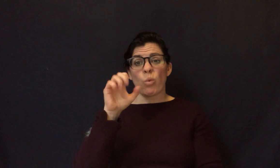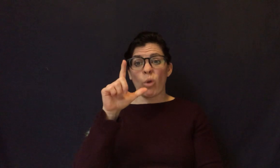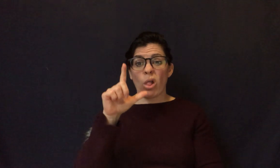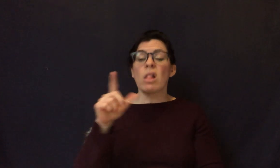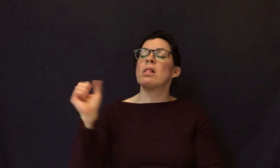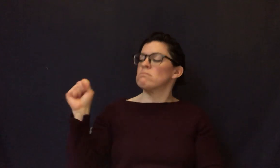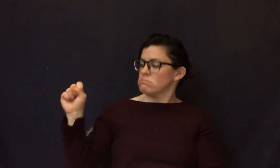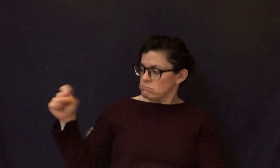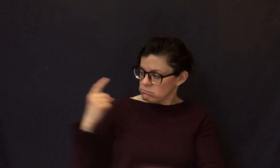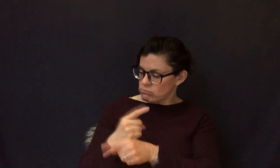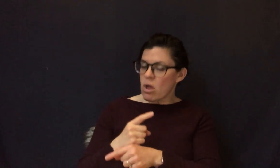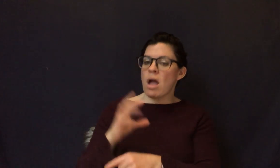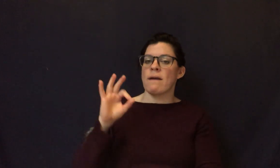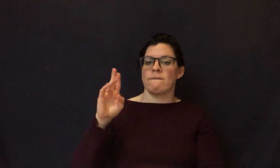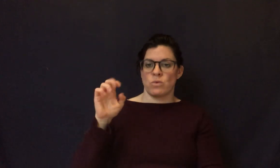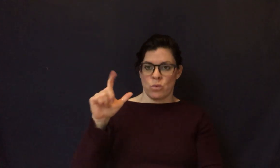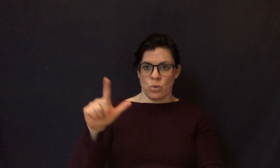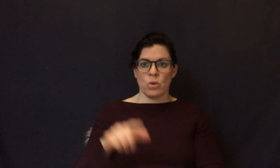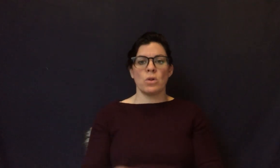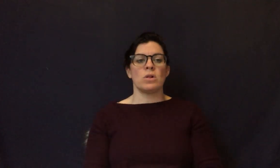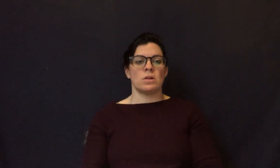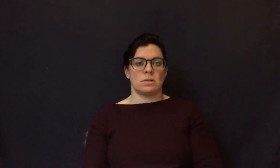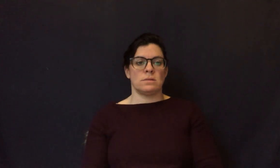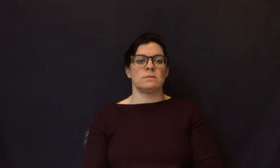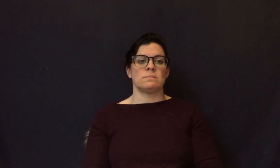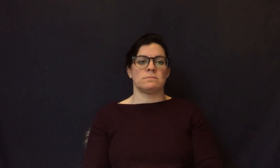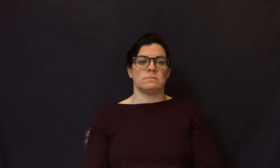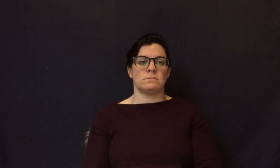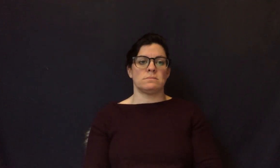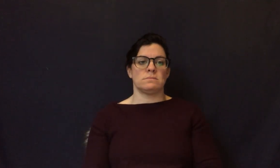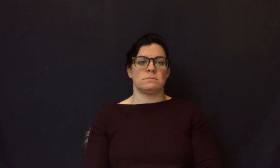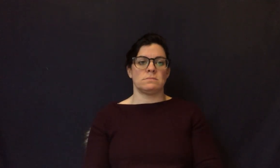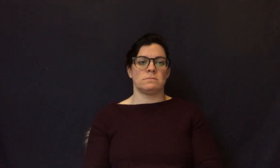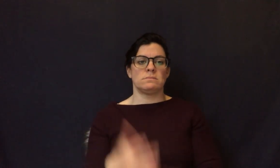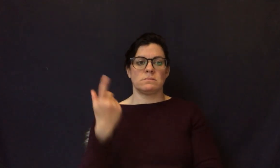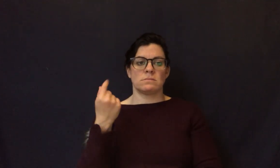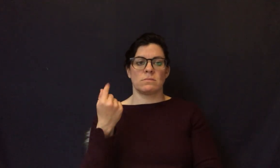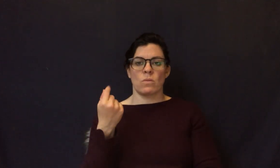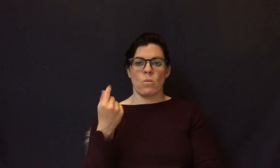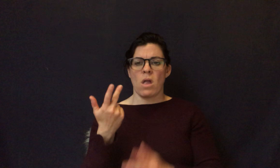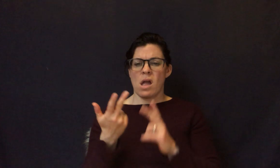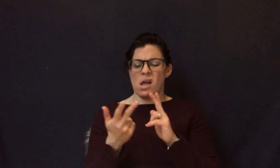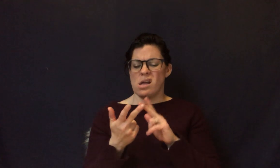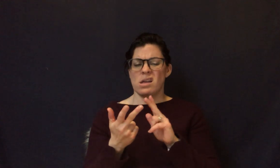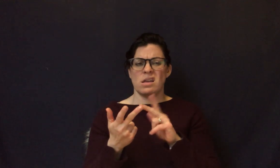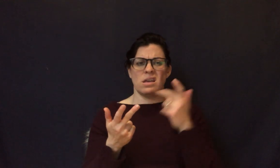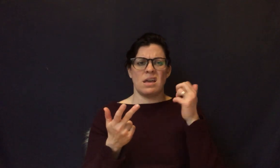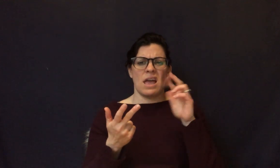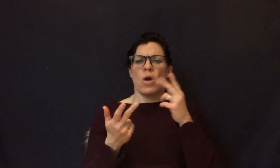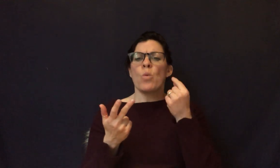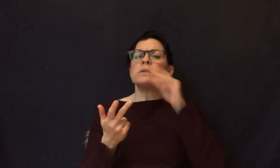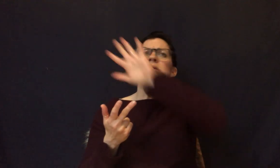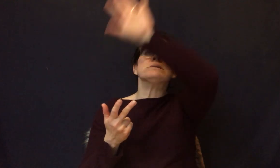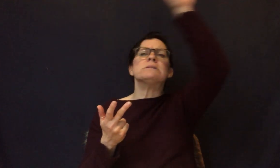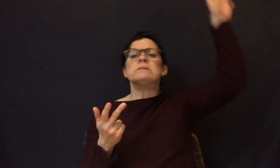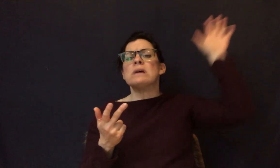and What's in the air? air. All right, oxygen. Yeah, air. Okay, so you need three